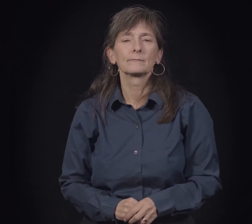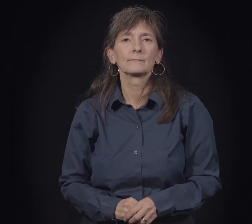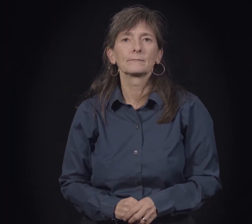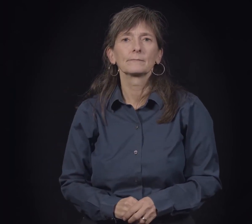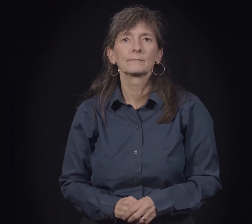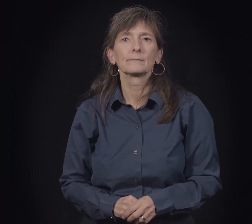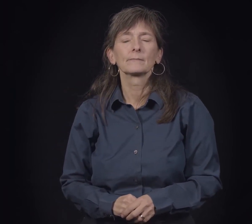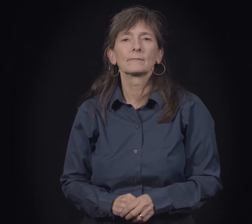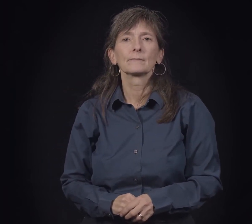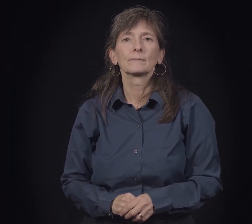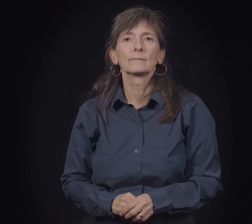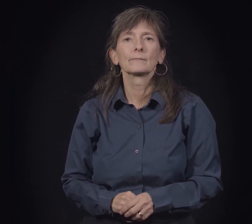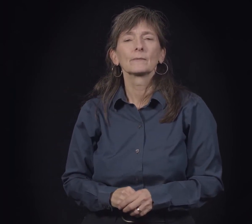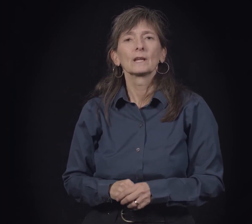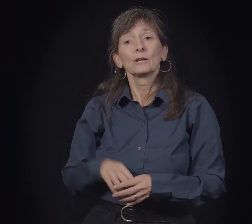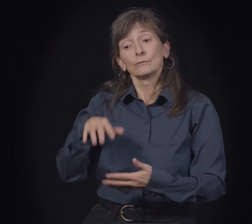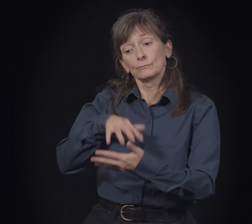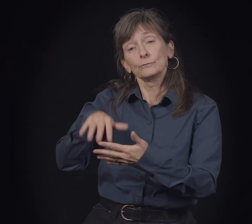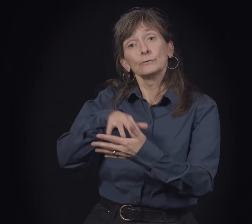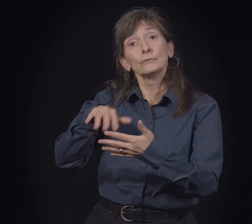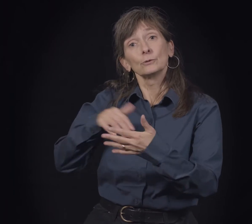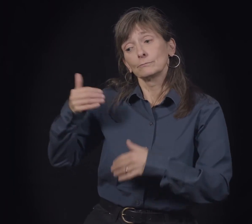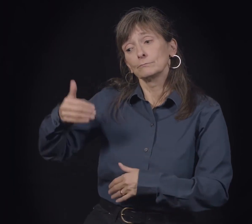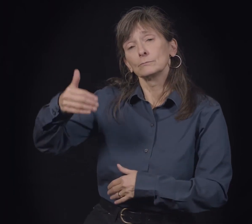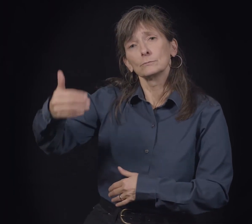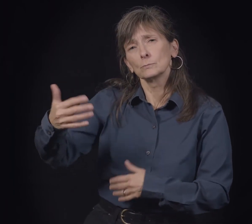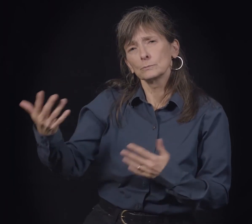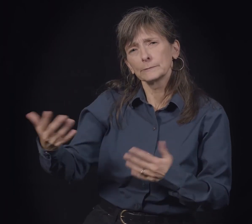The review process should be every 3 to 5 years.